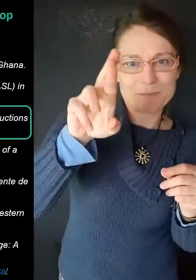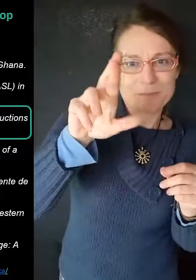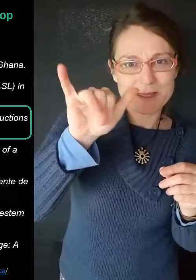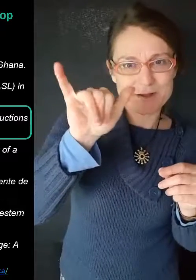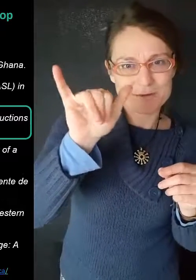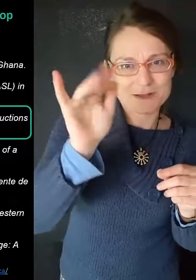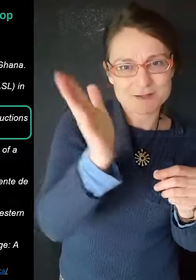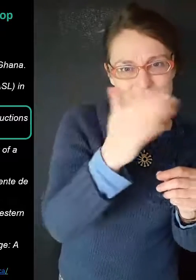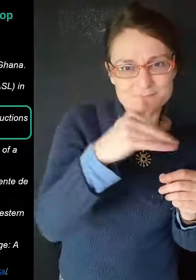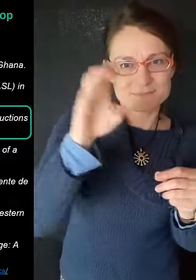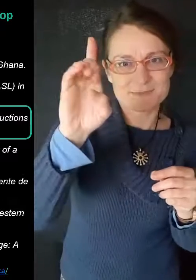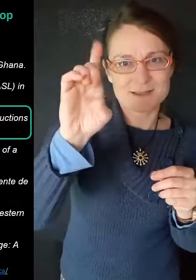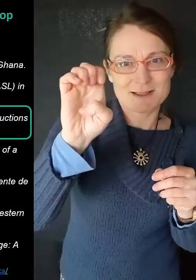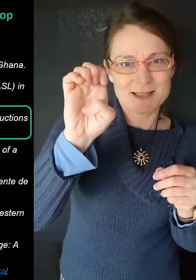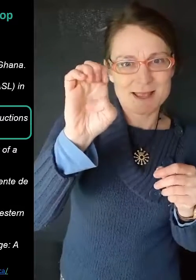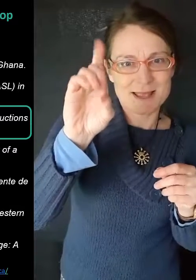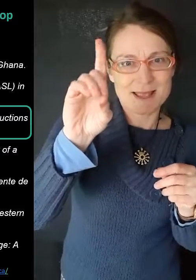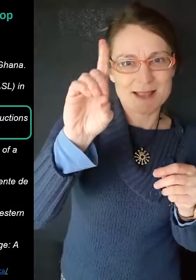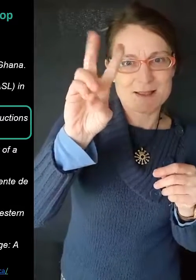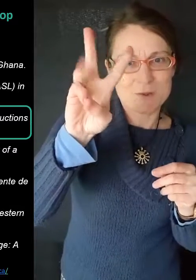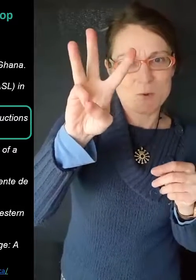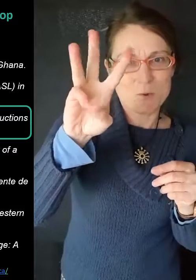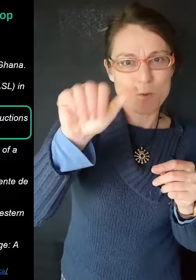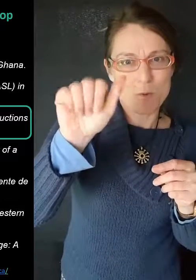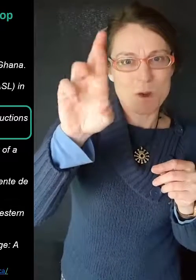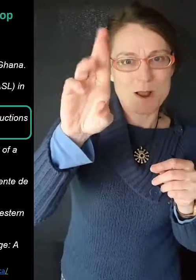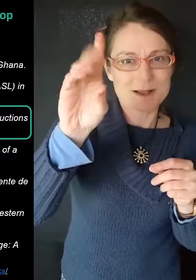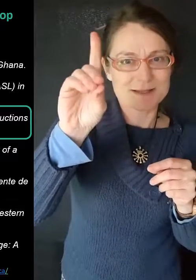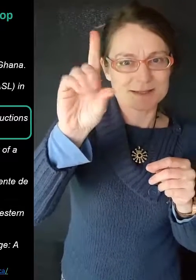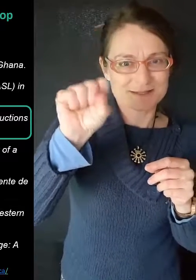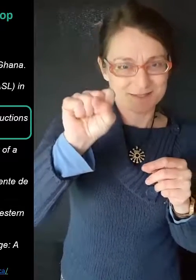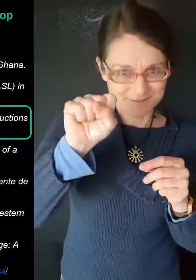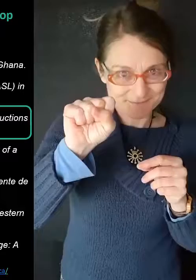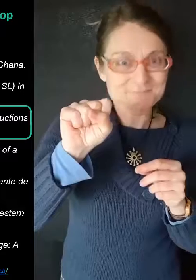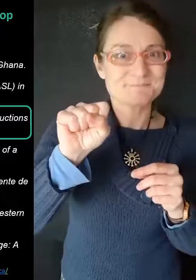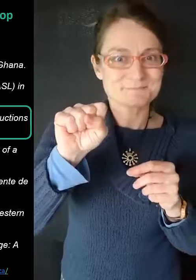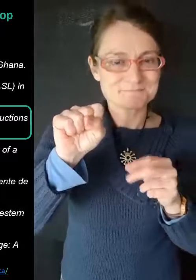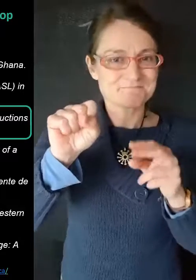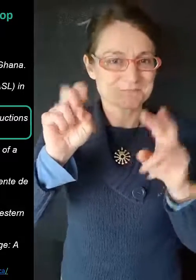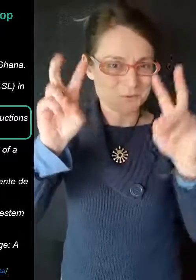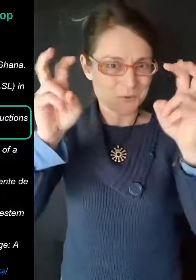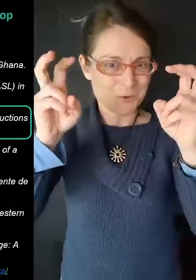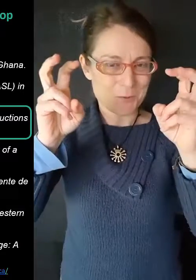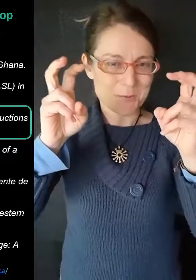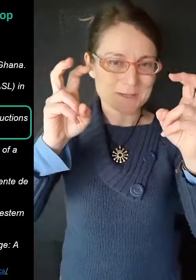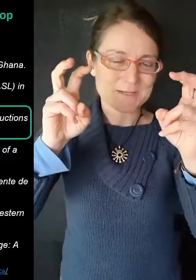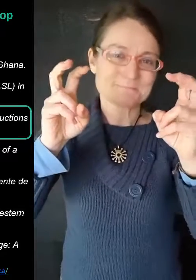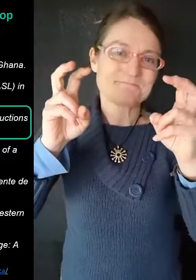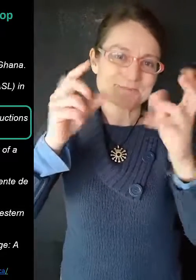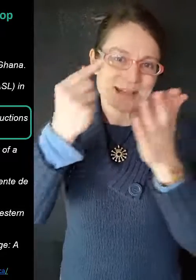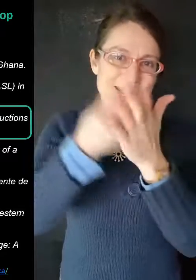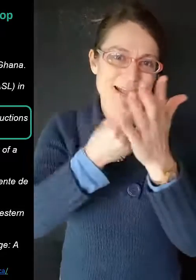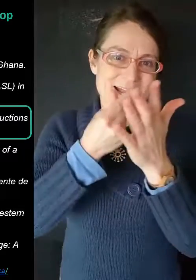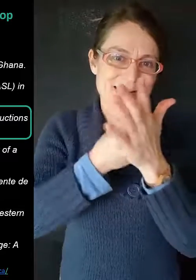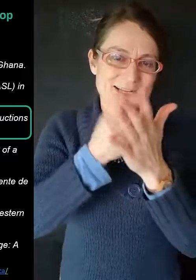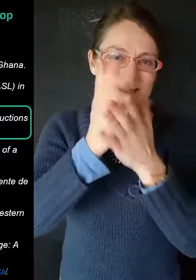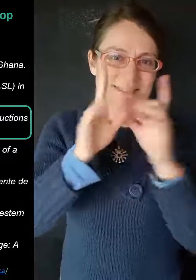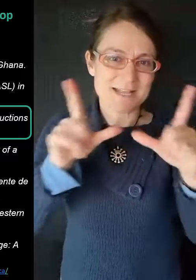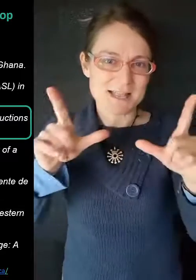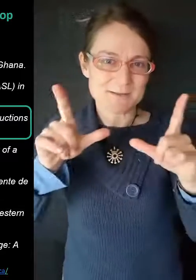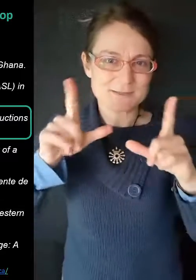10th PhD was added by Mary Edwards on the topic